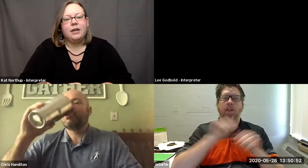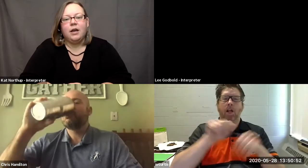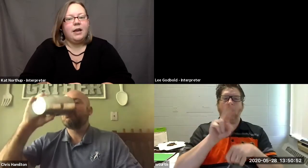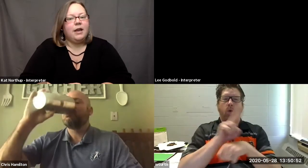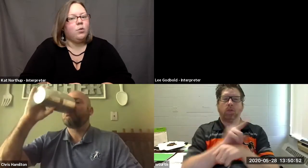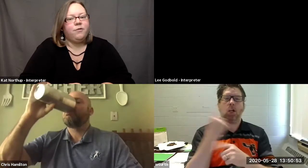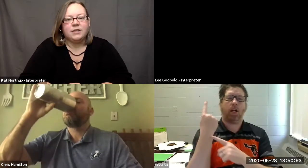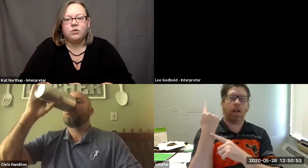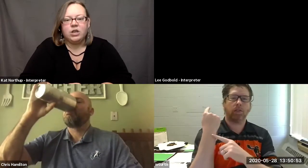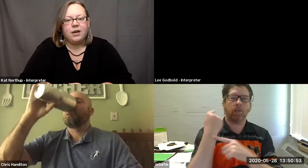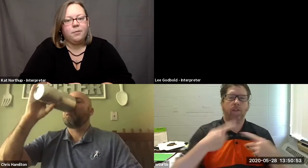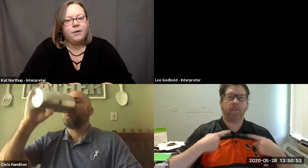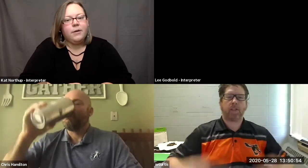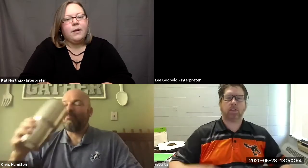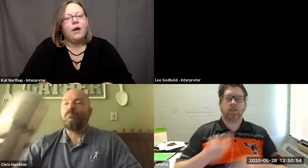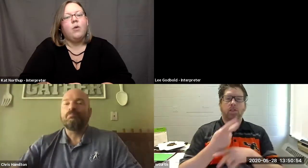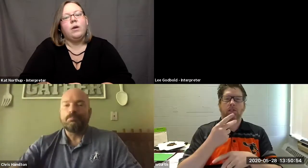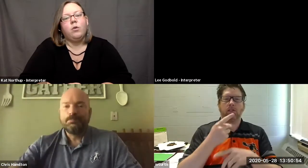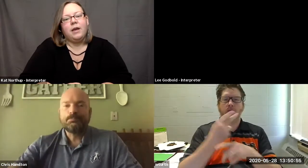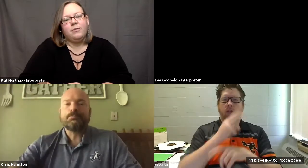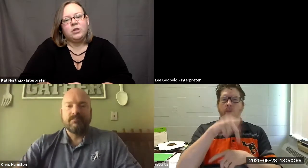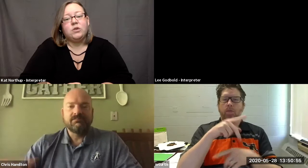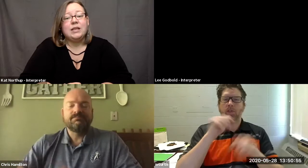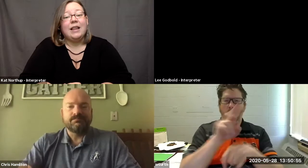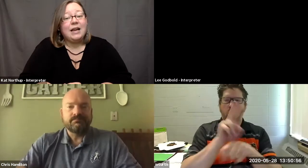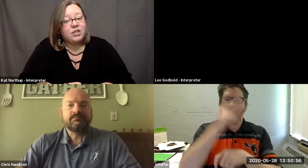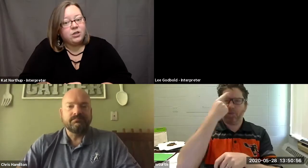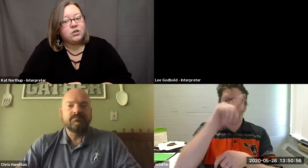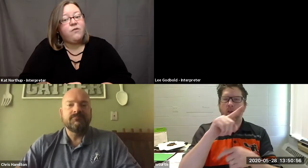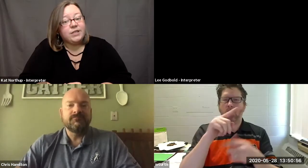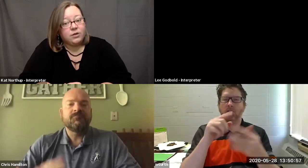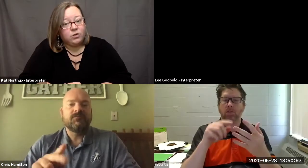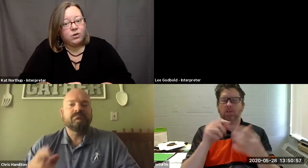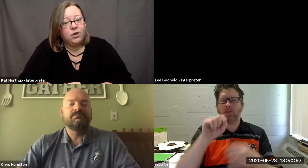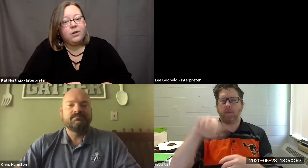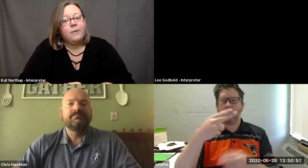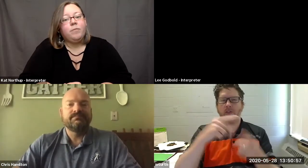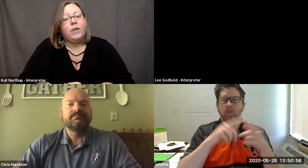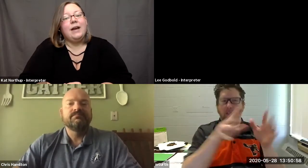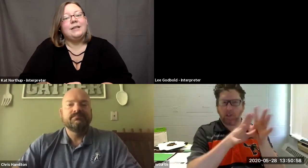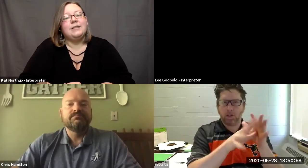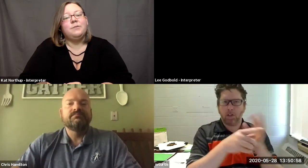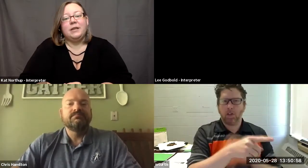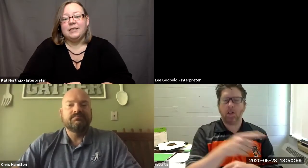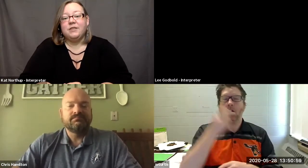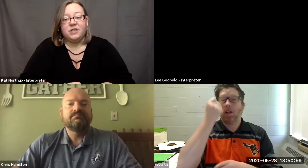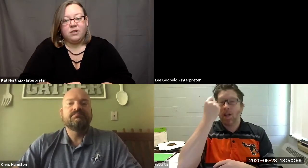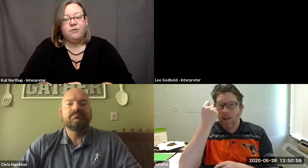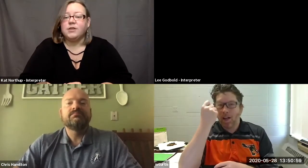an annual physical checkup. We will be able to use last year's physical as being sufficient for